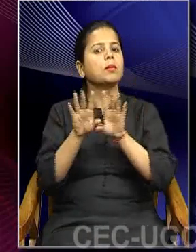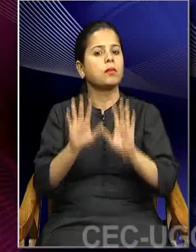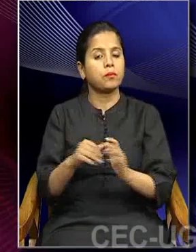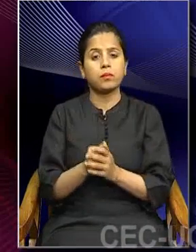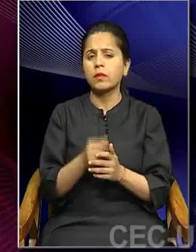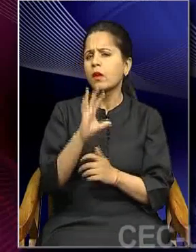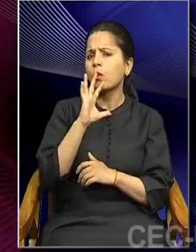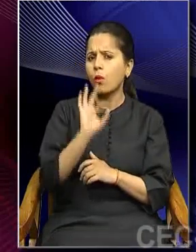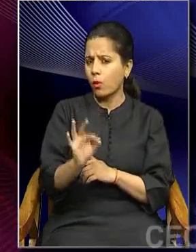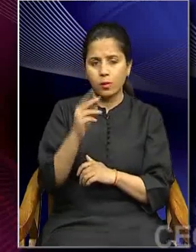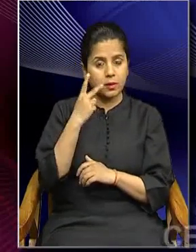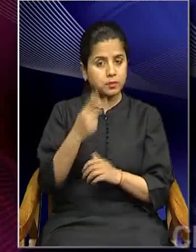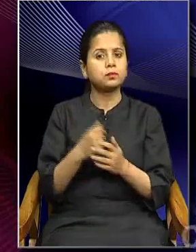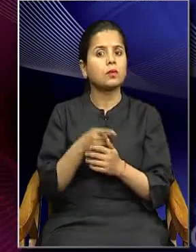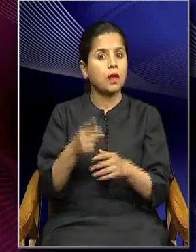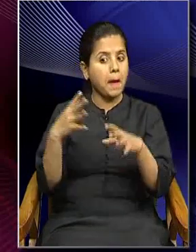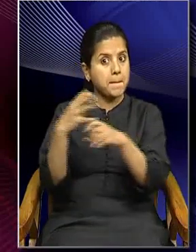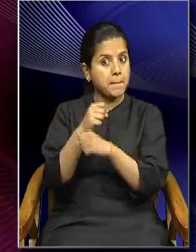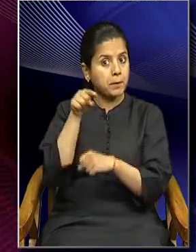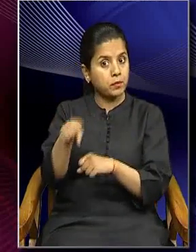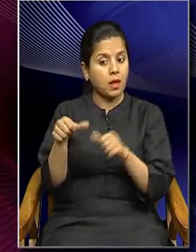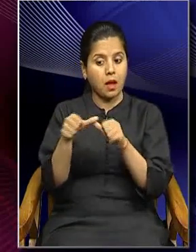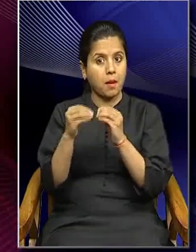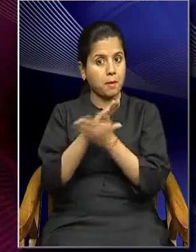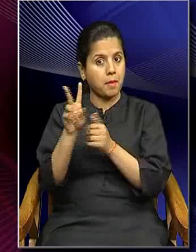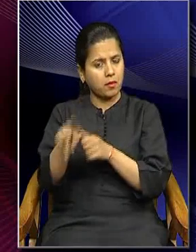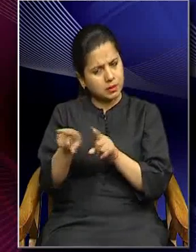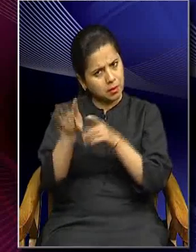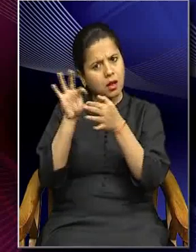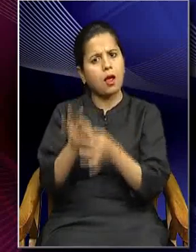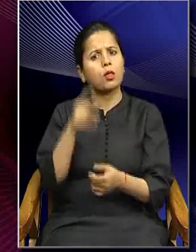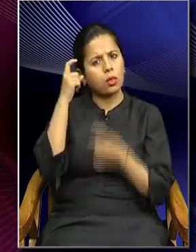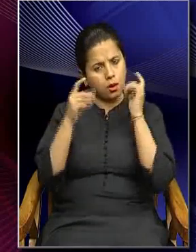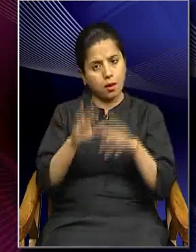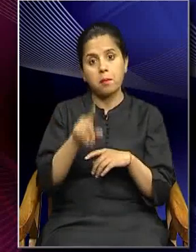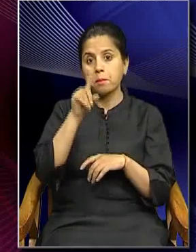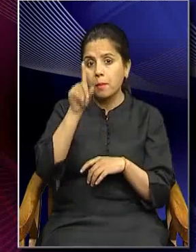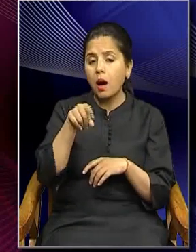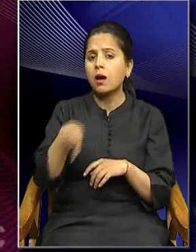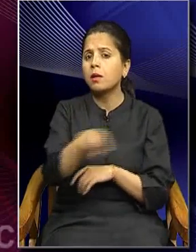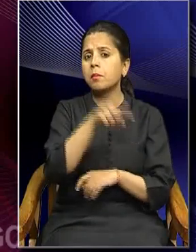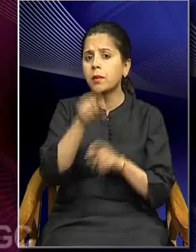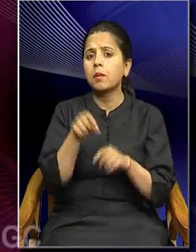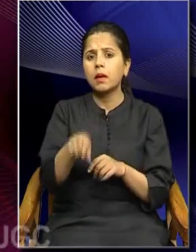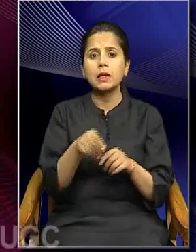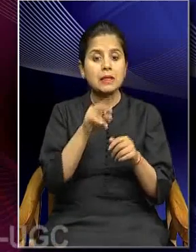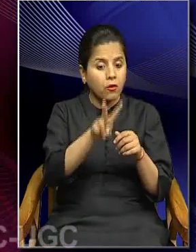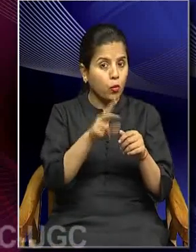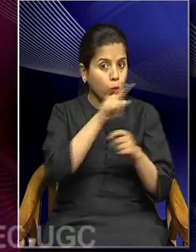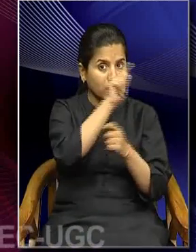fact, abhav is also relative to thought, but unlike samanya, vaiśeṣika and